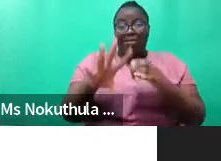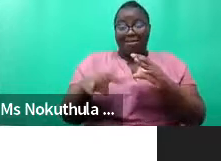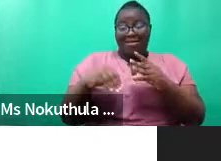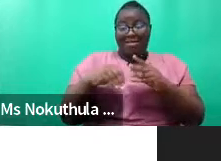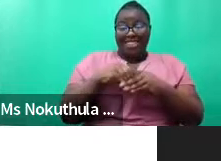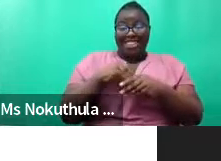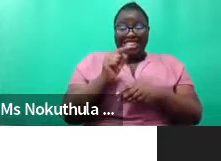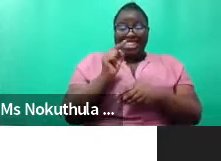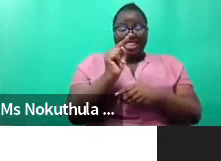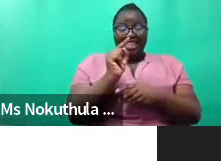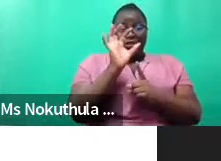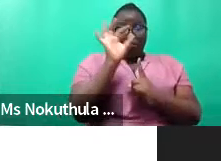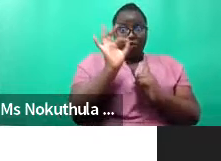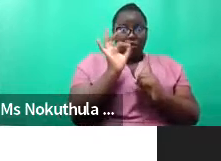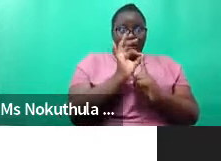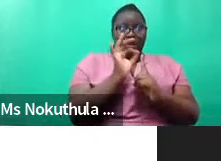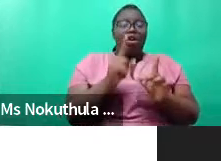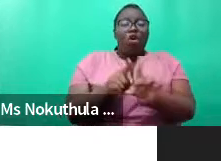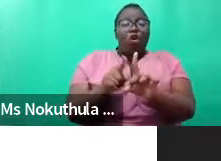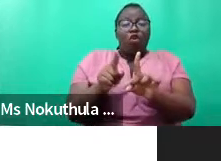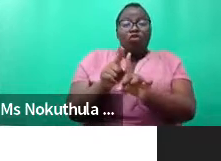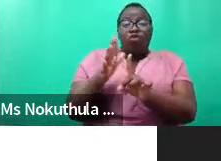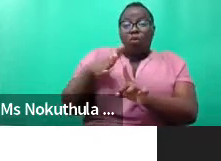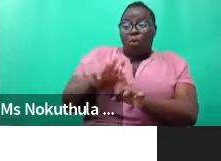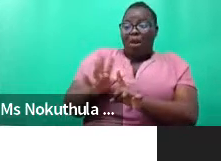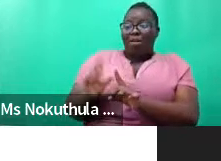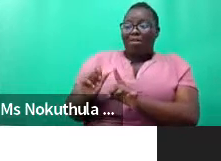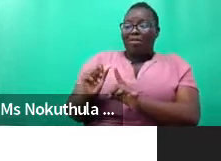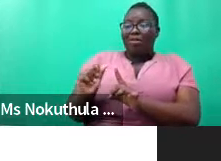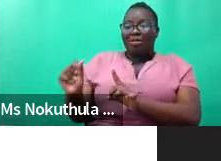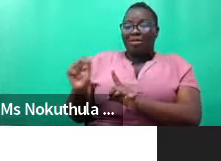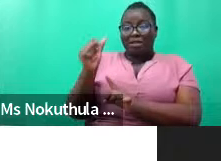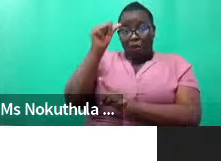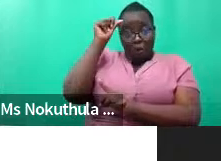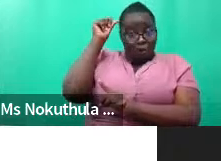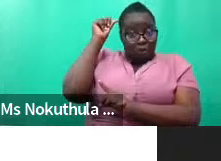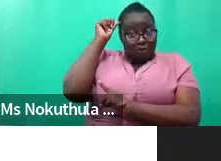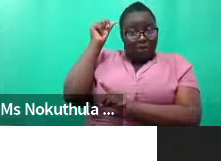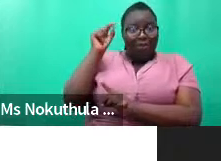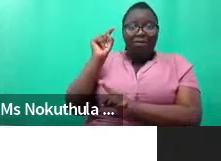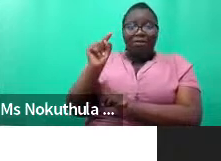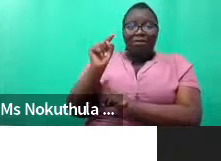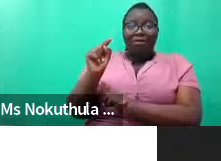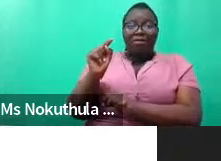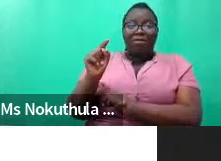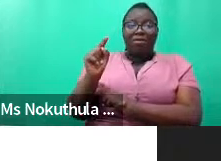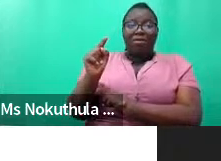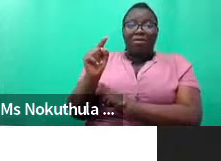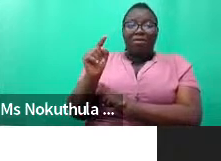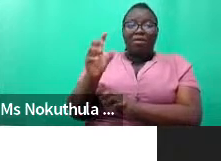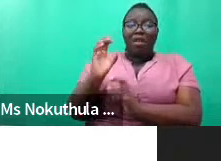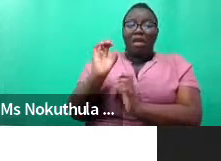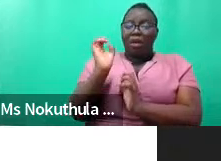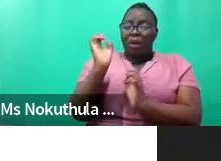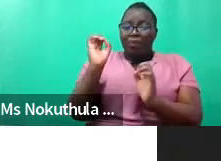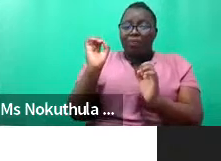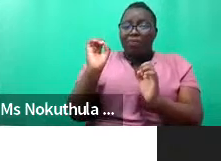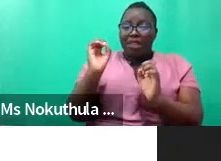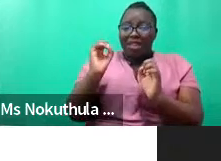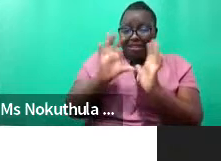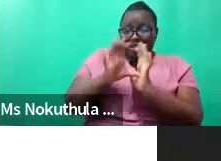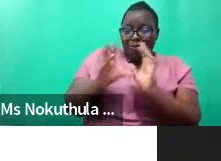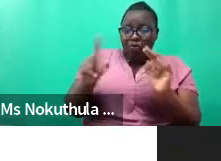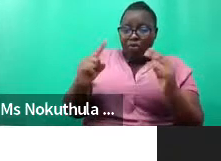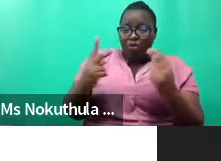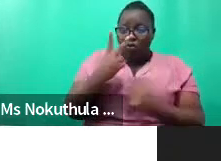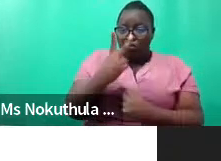also expect that autism is specifically unmasked as an invisible disability, and that explicit recognition